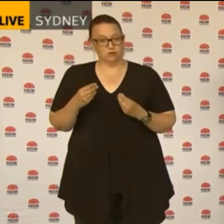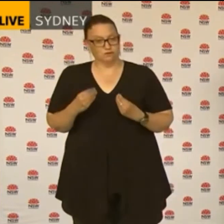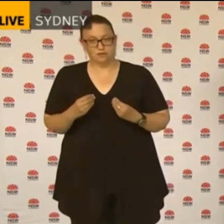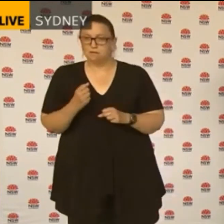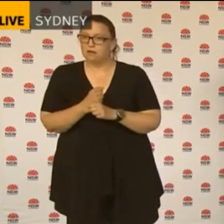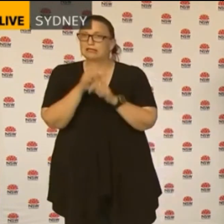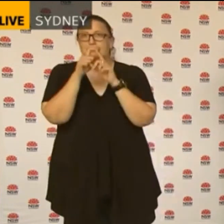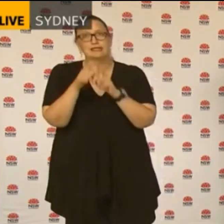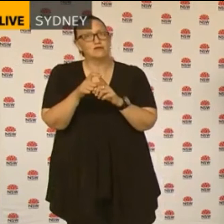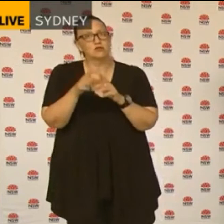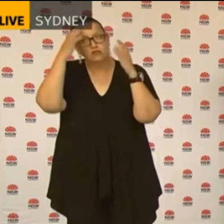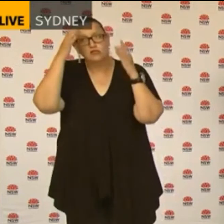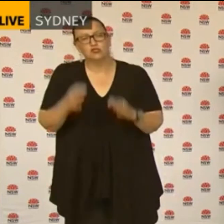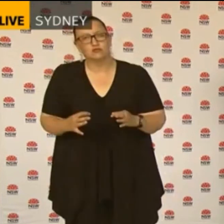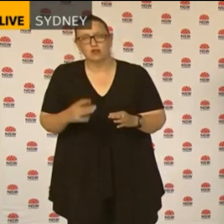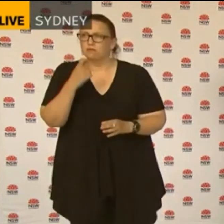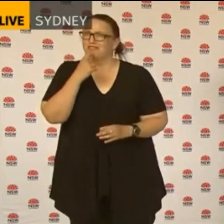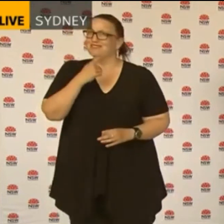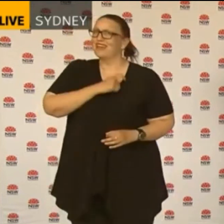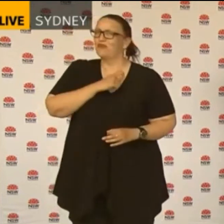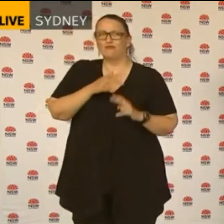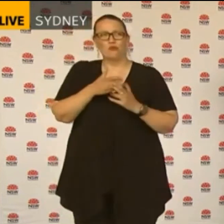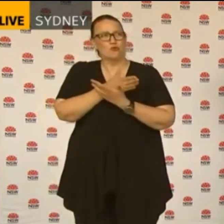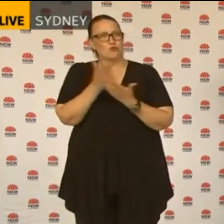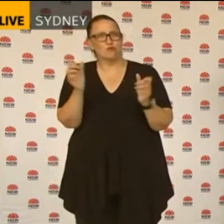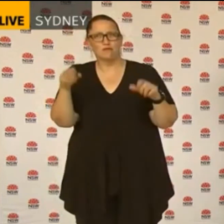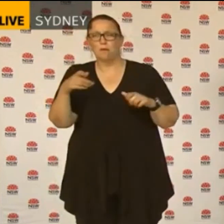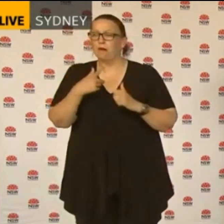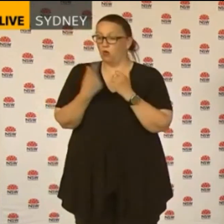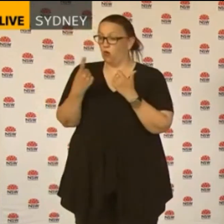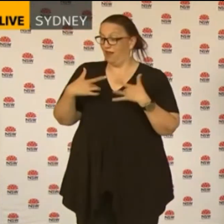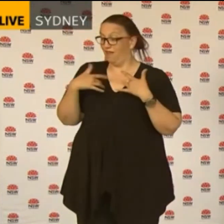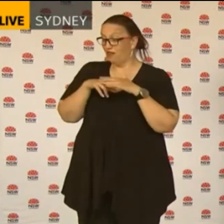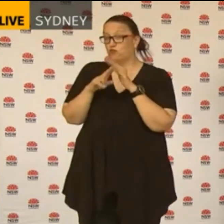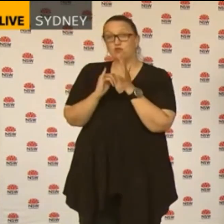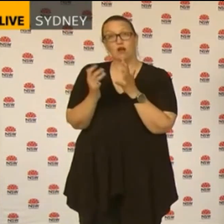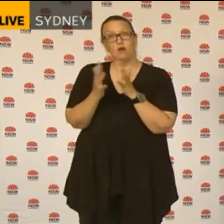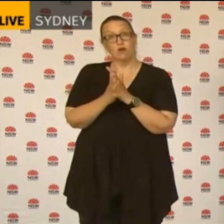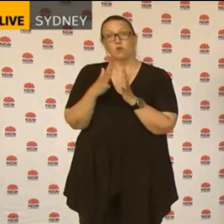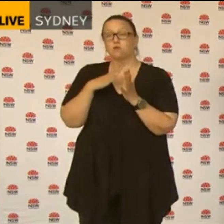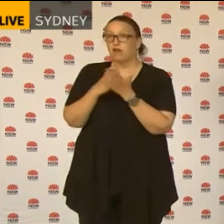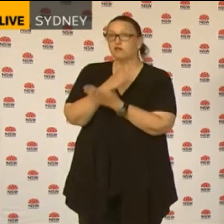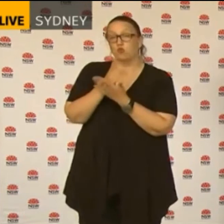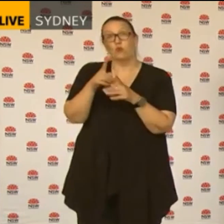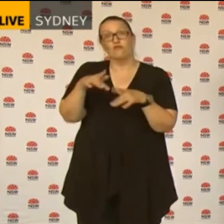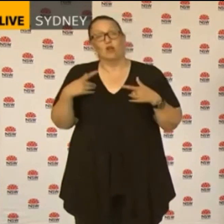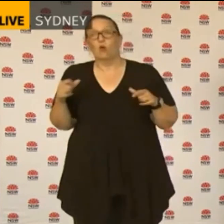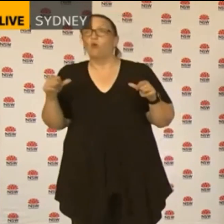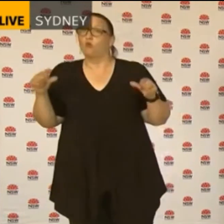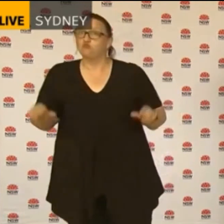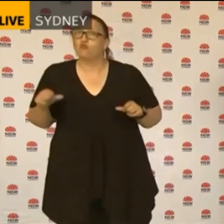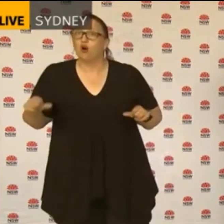but you have to think about the well-being of the majority of your citizens and how that can impact. And when I say majority of citizens, of